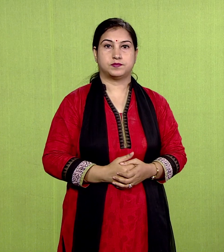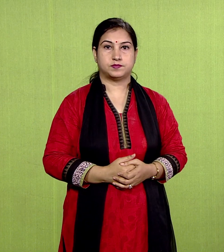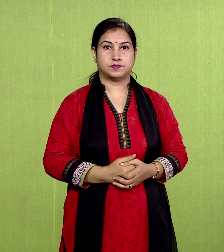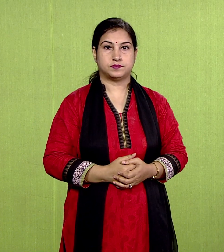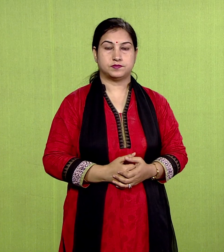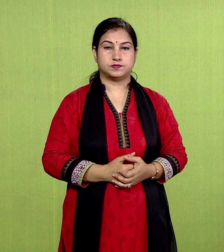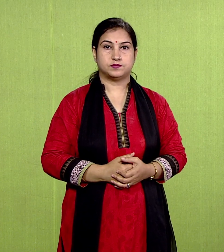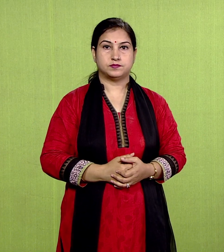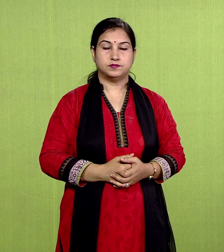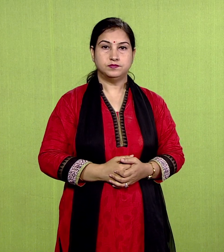Among them,